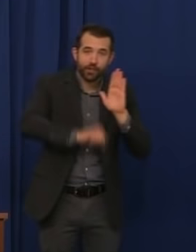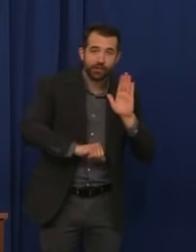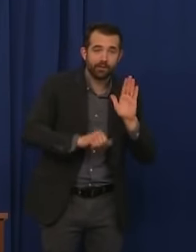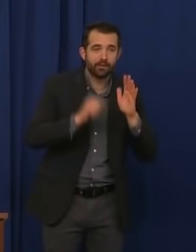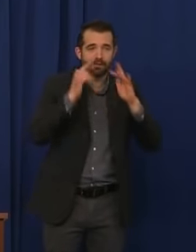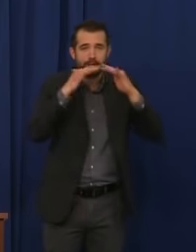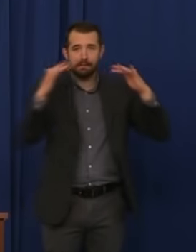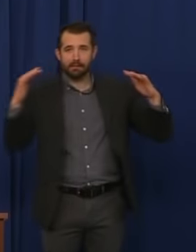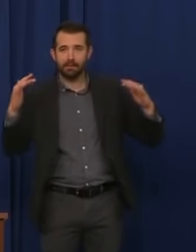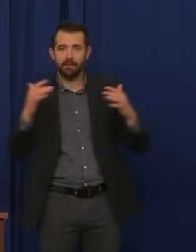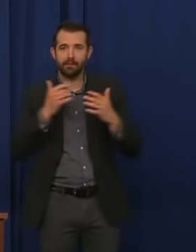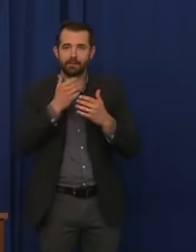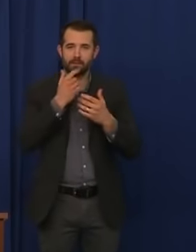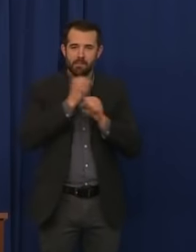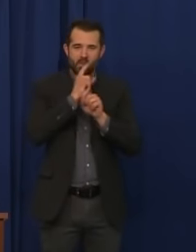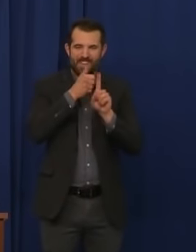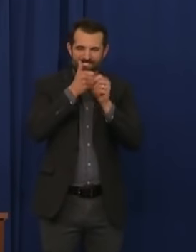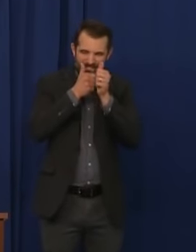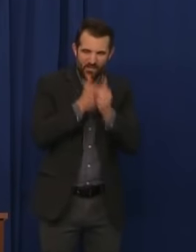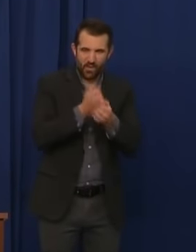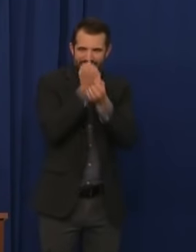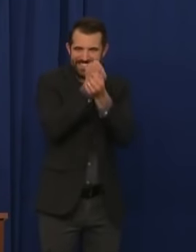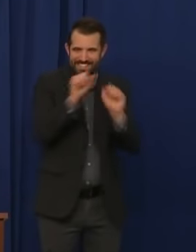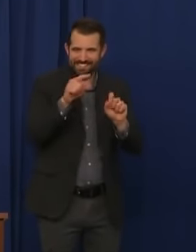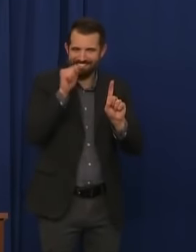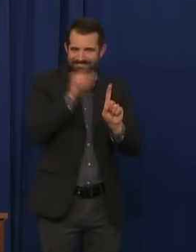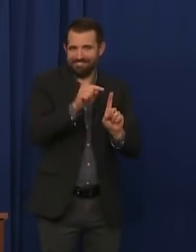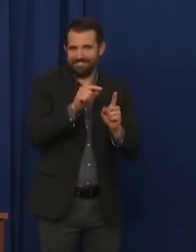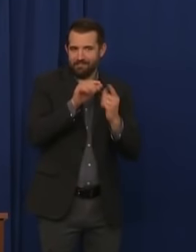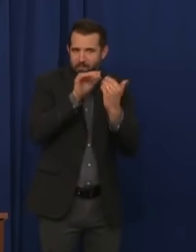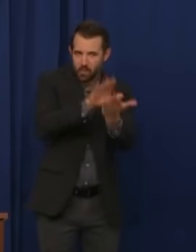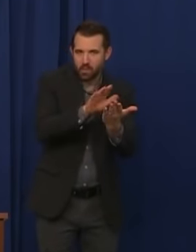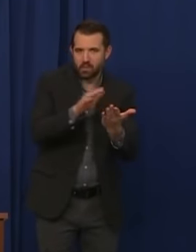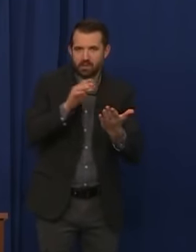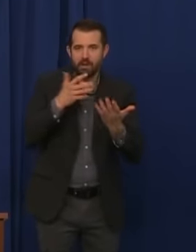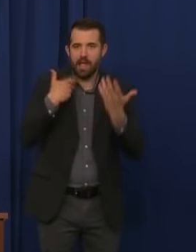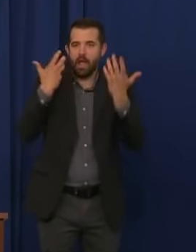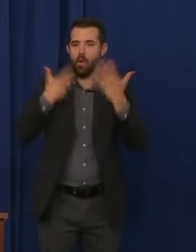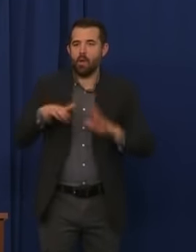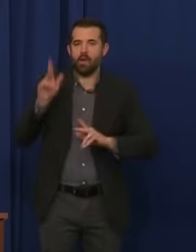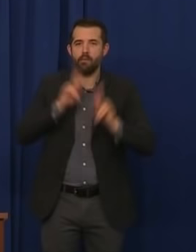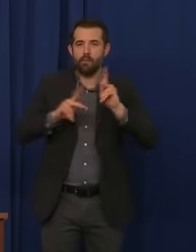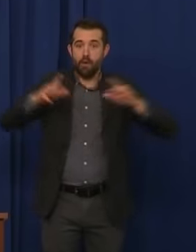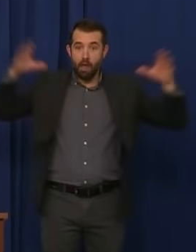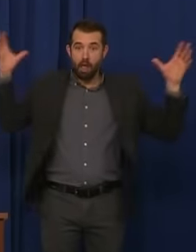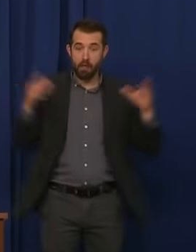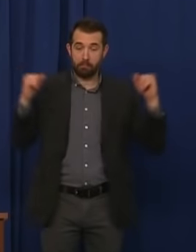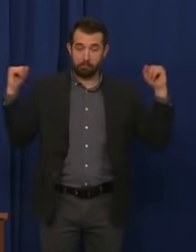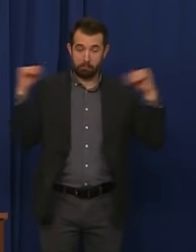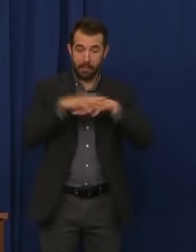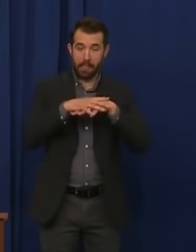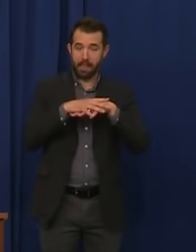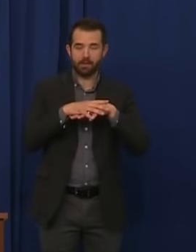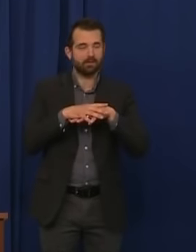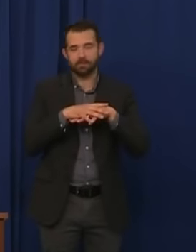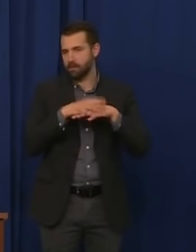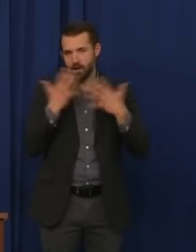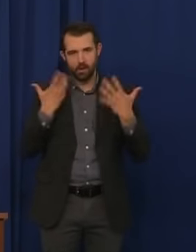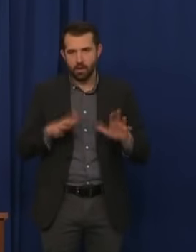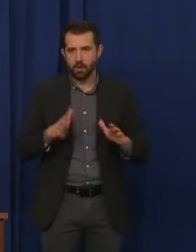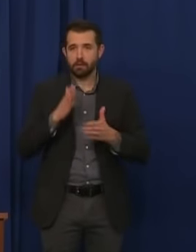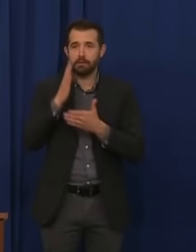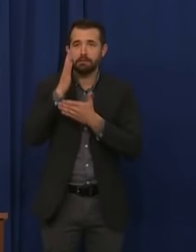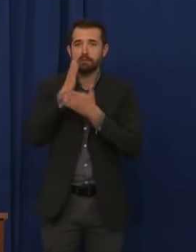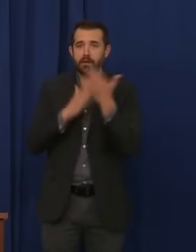safe way without inviting congregation of people? How can you allow some of the hospitality